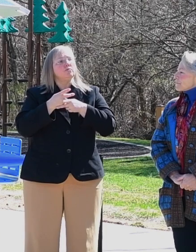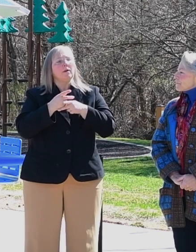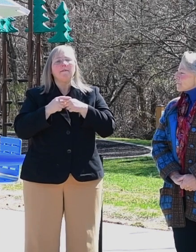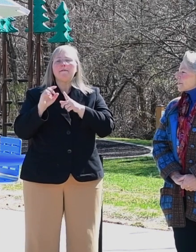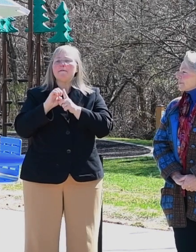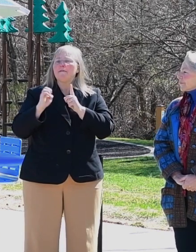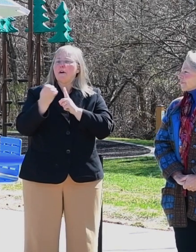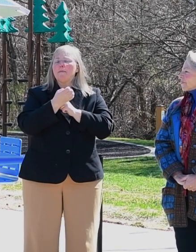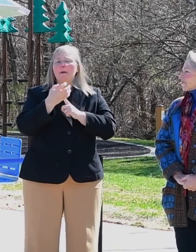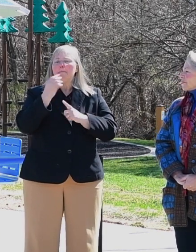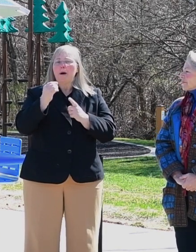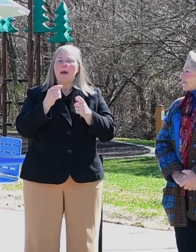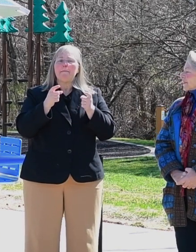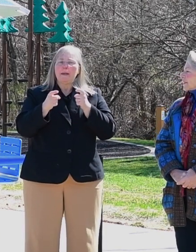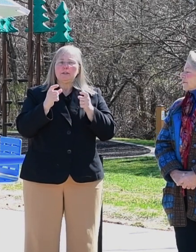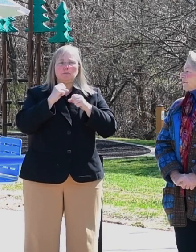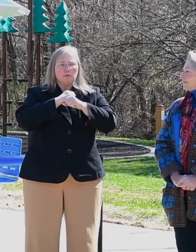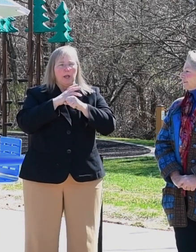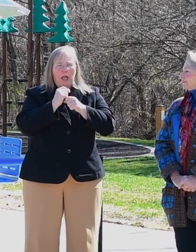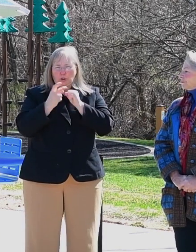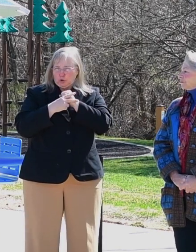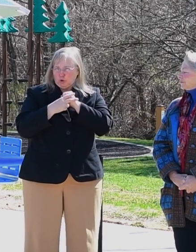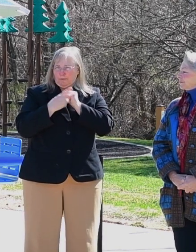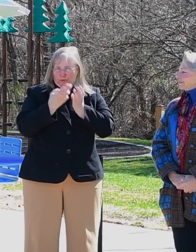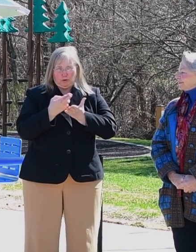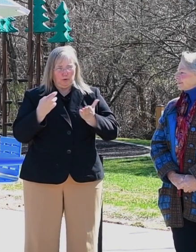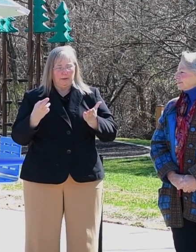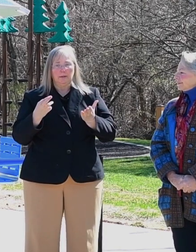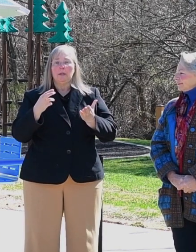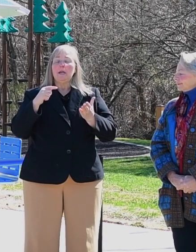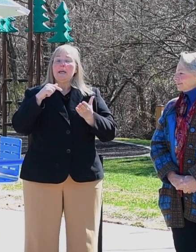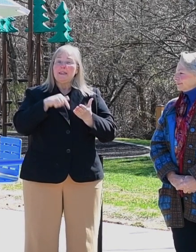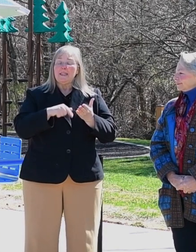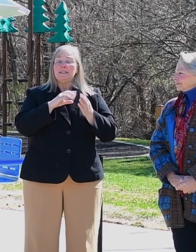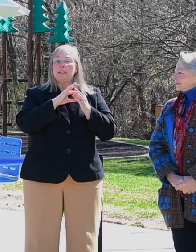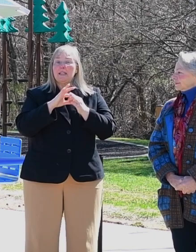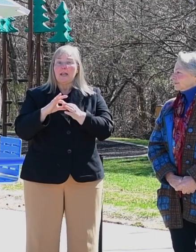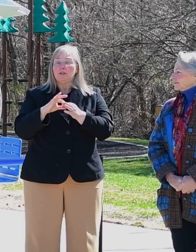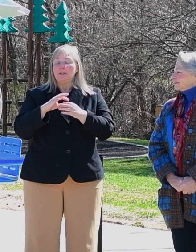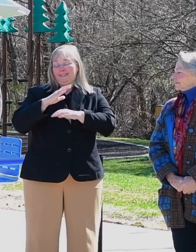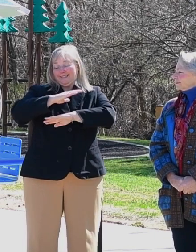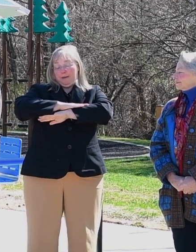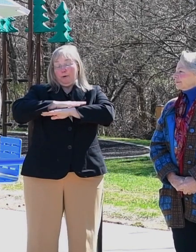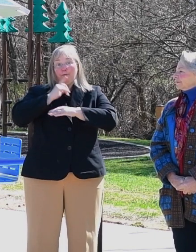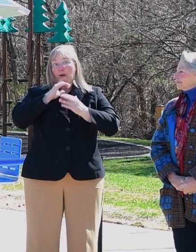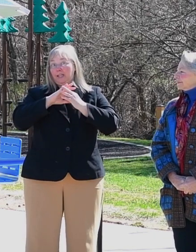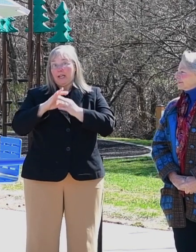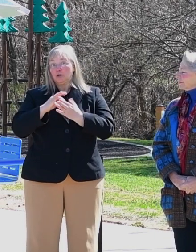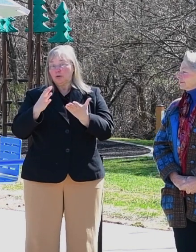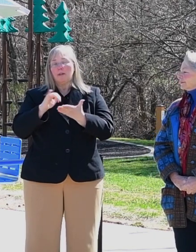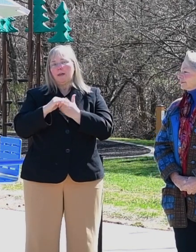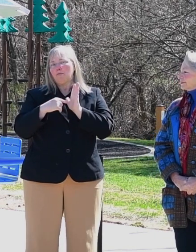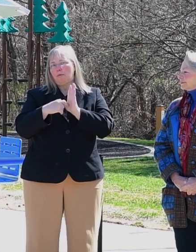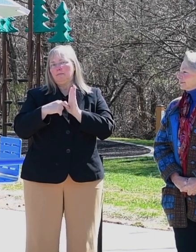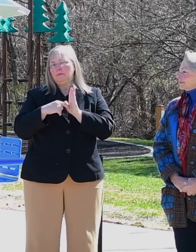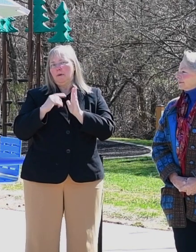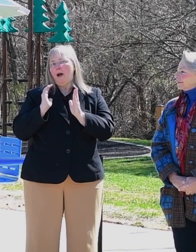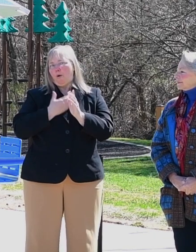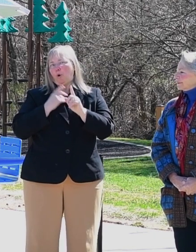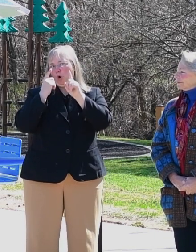managing, protecting, and conserving resources. These connections for tables for connections are representation of these goals in